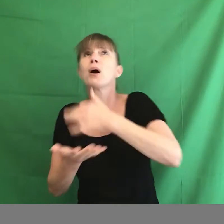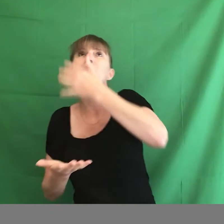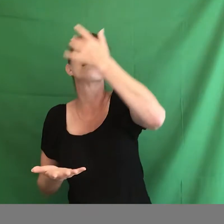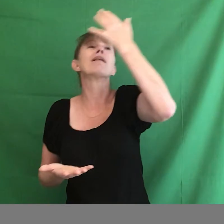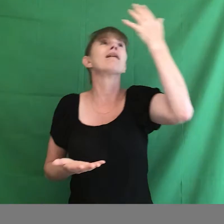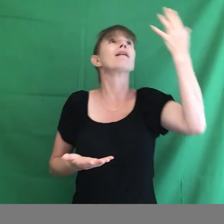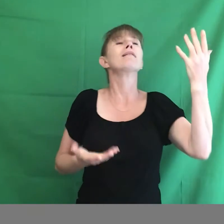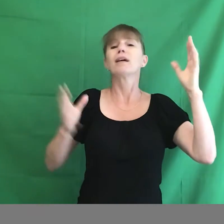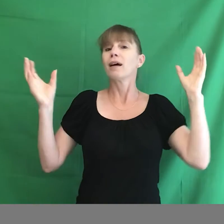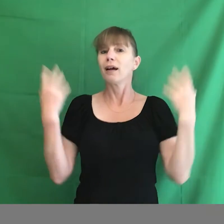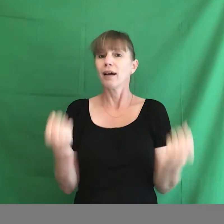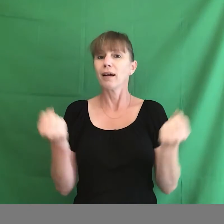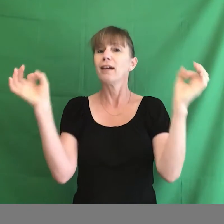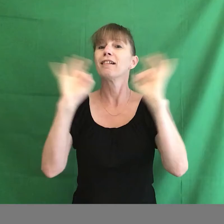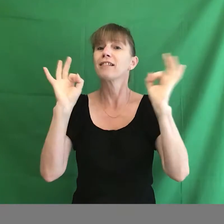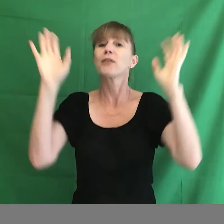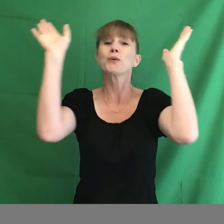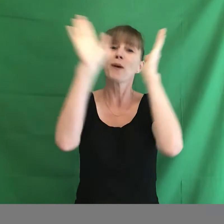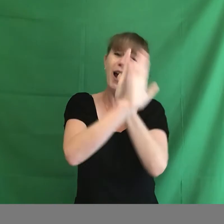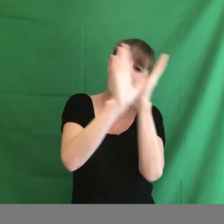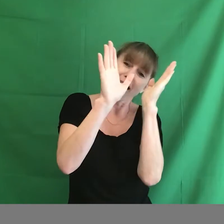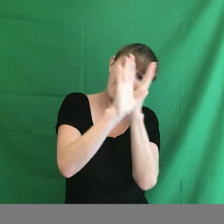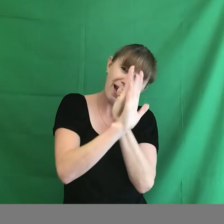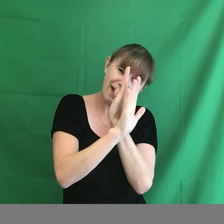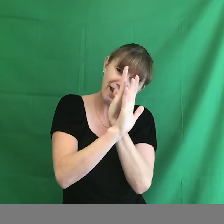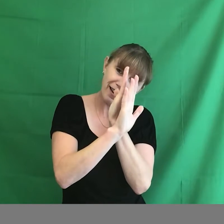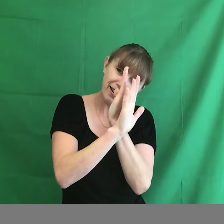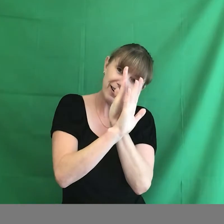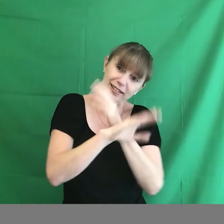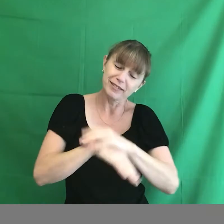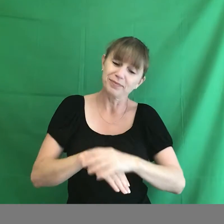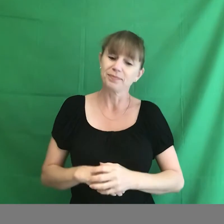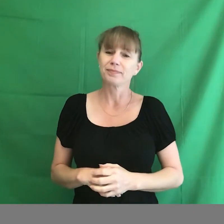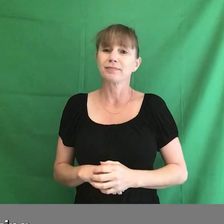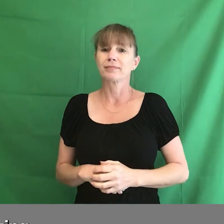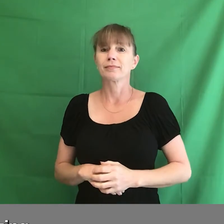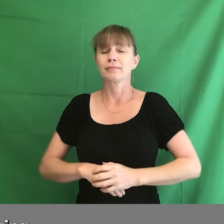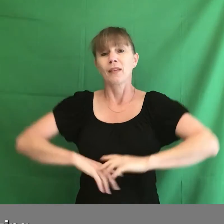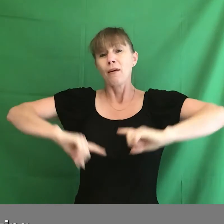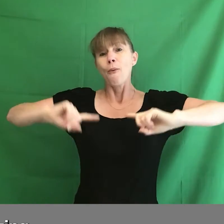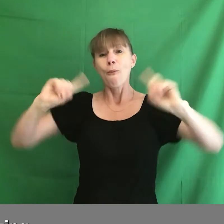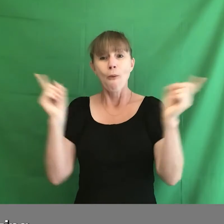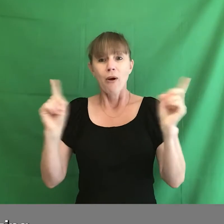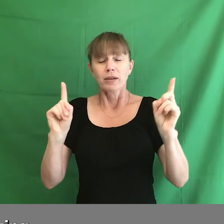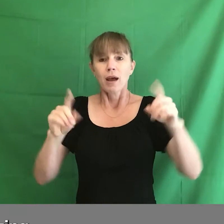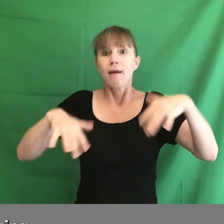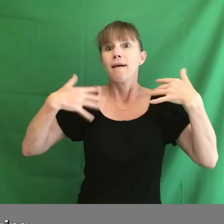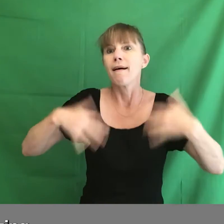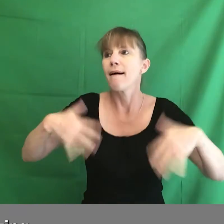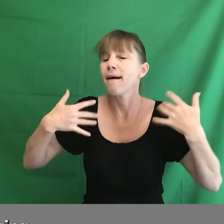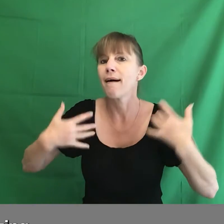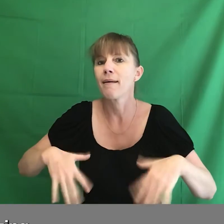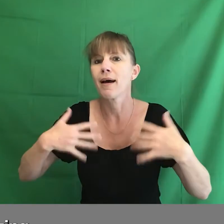and rainbows have nothing to hide. What's so amazing?